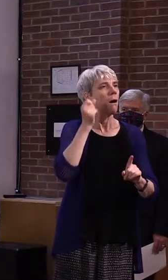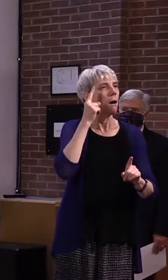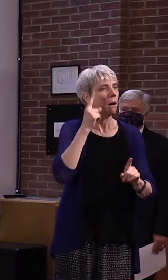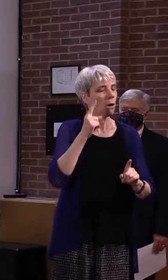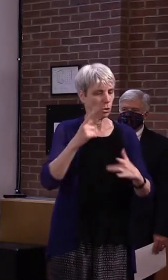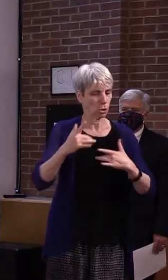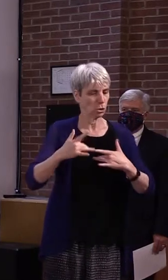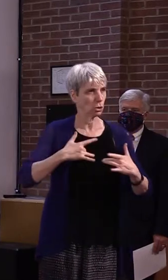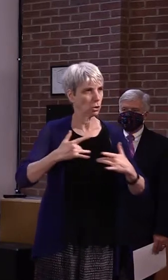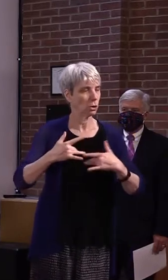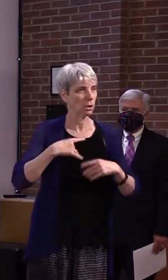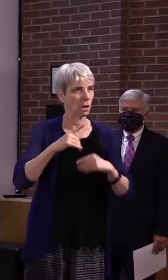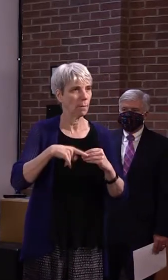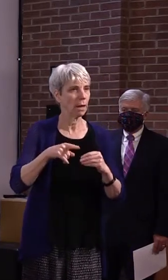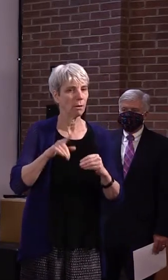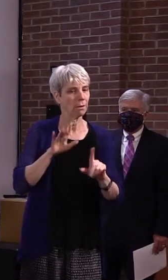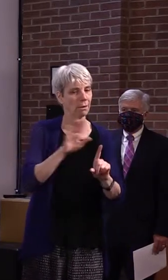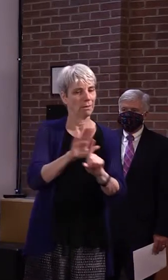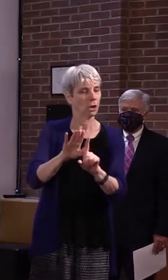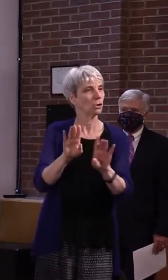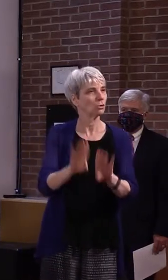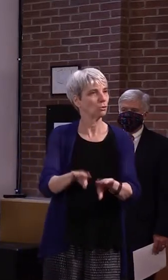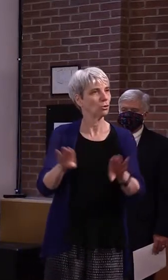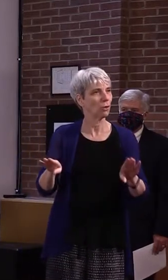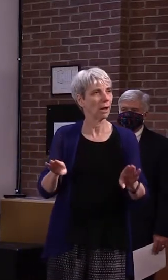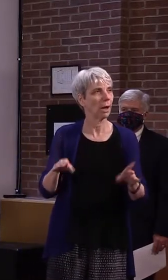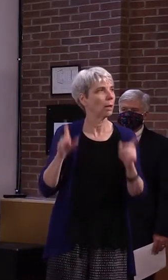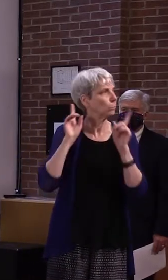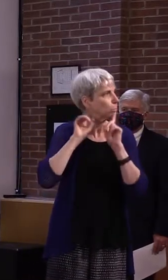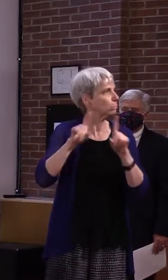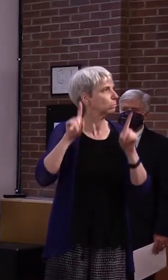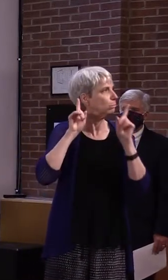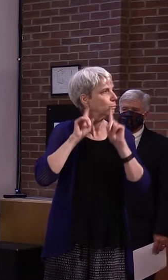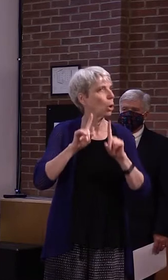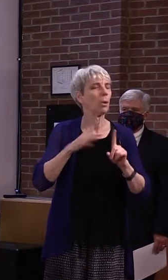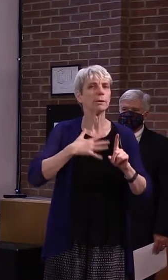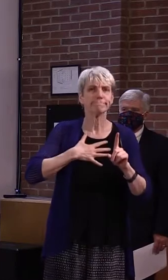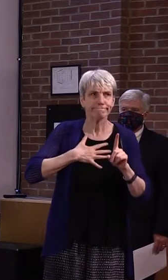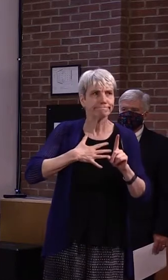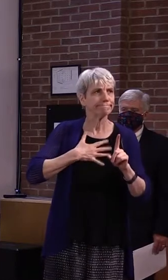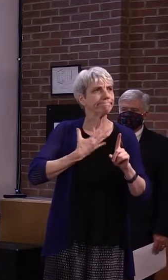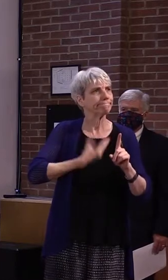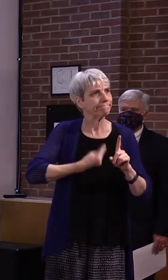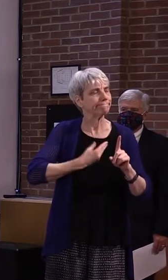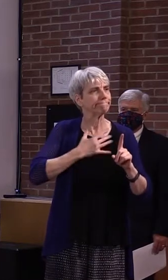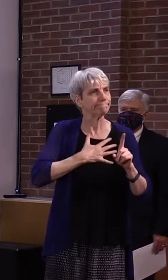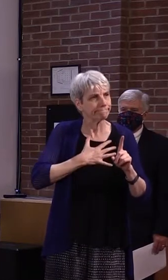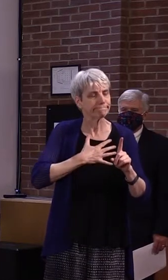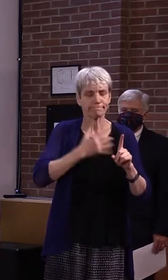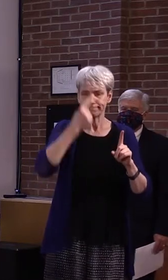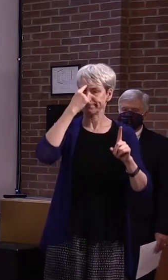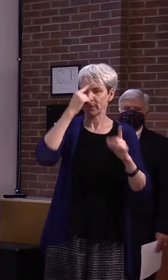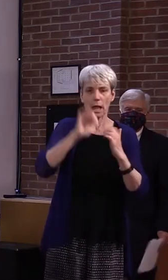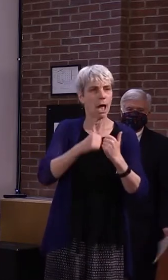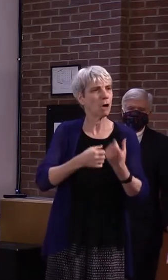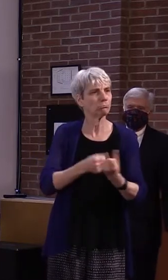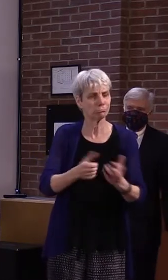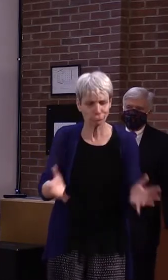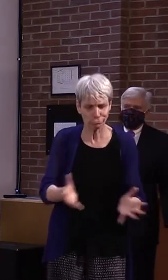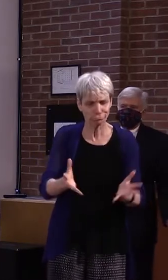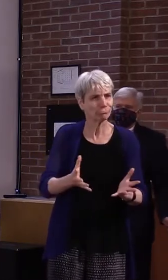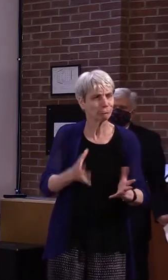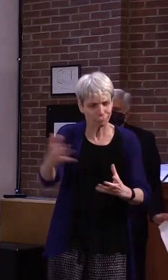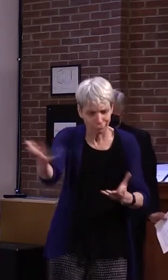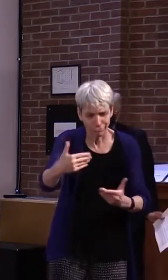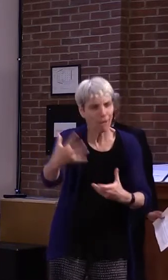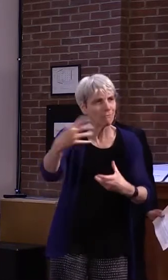of the kids, wanted to provide for something for them to do, and they were willing to work as a community to try and fulfill that. So